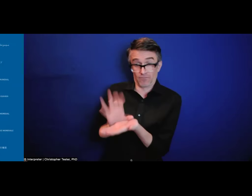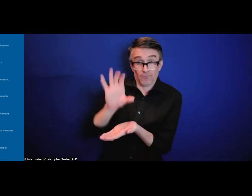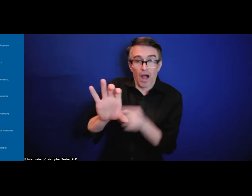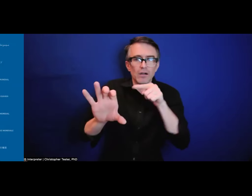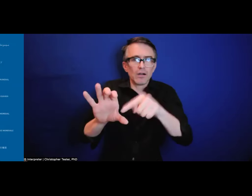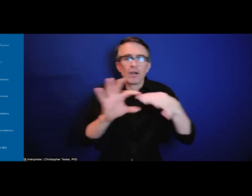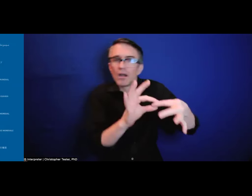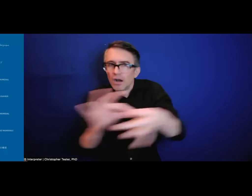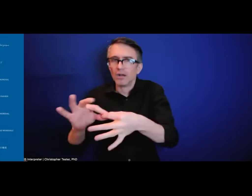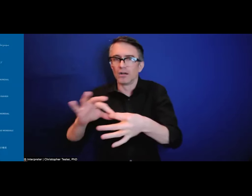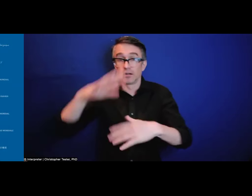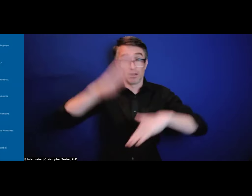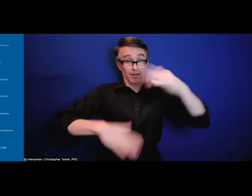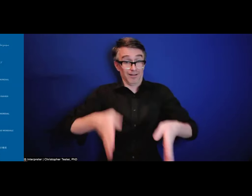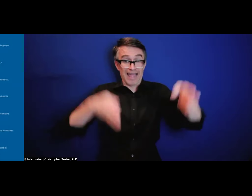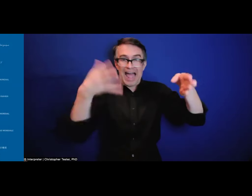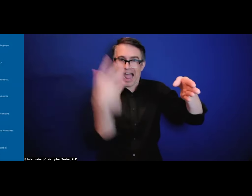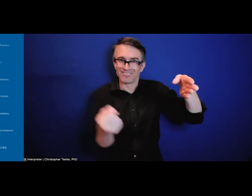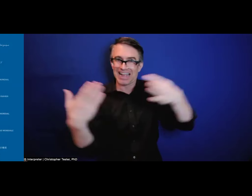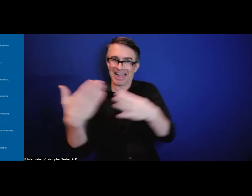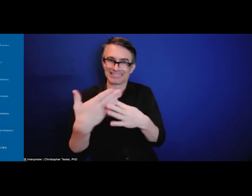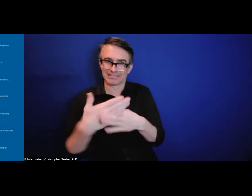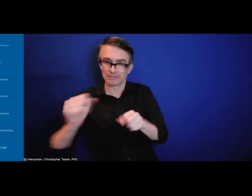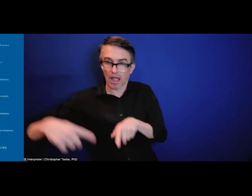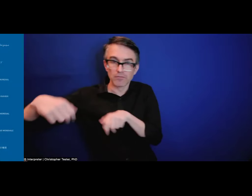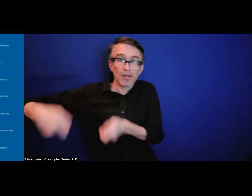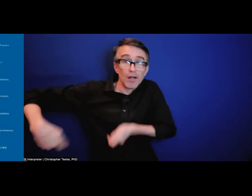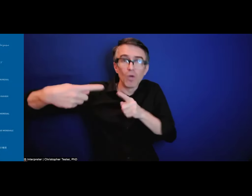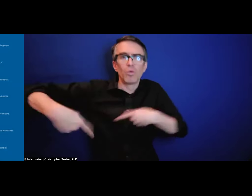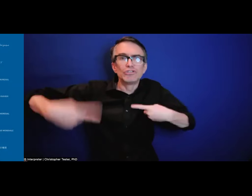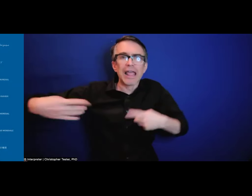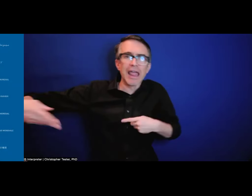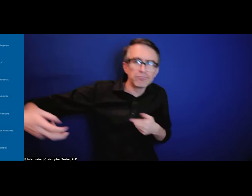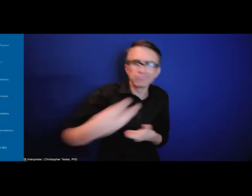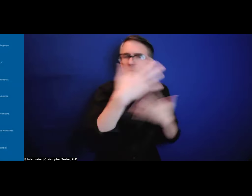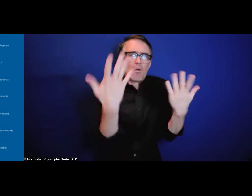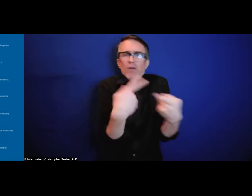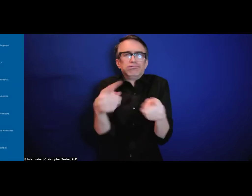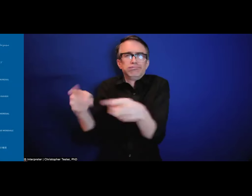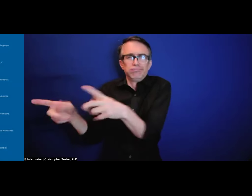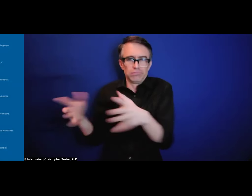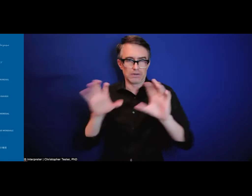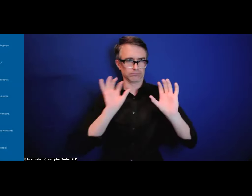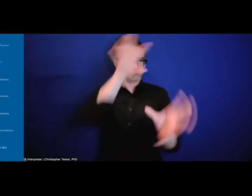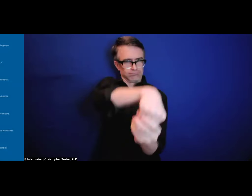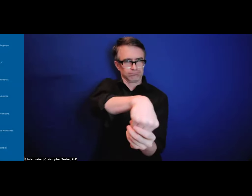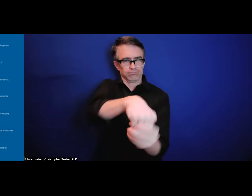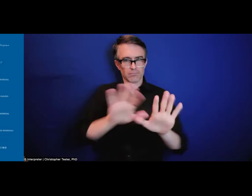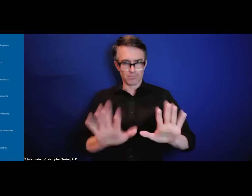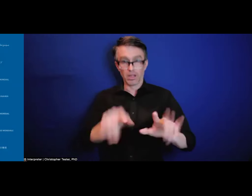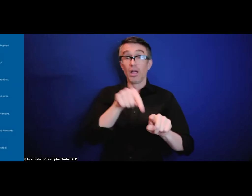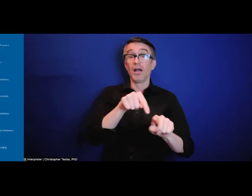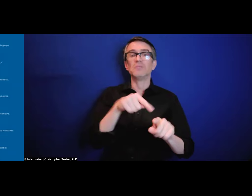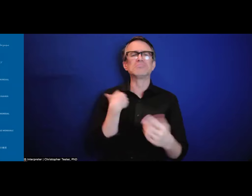supported accessibility improvements in healthcare facilities across 30 provinces in Vietnam. And this